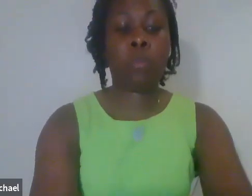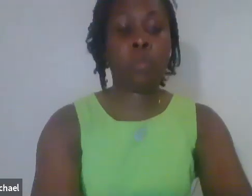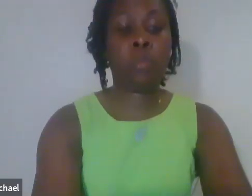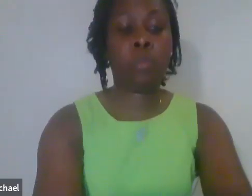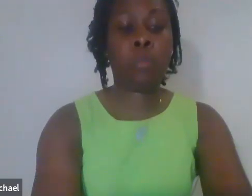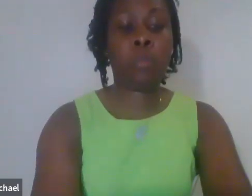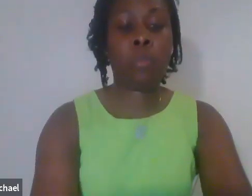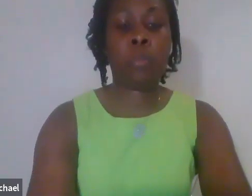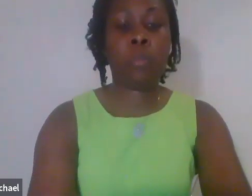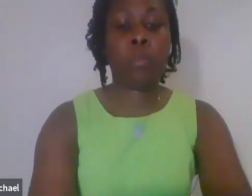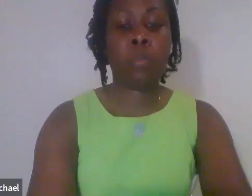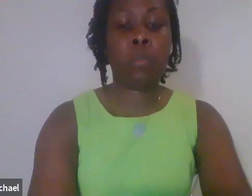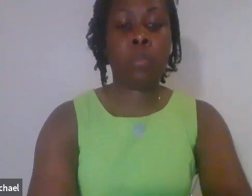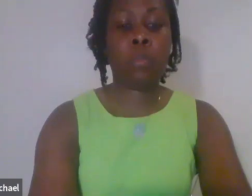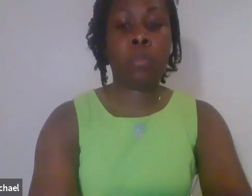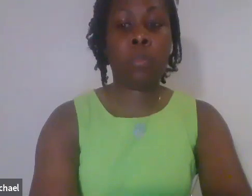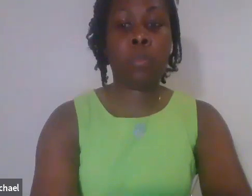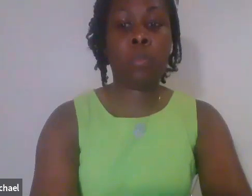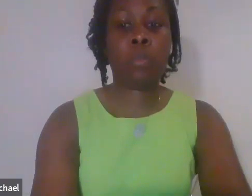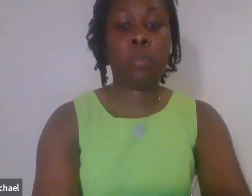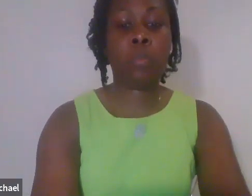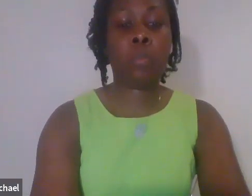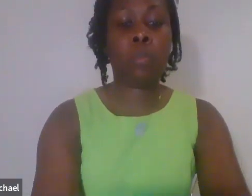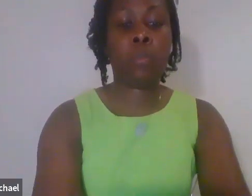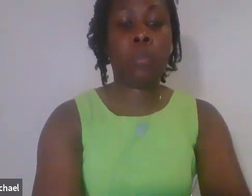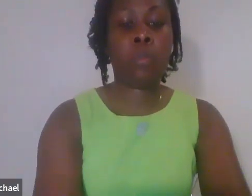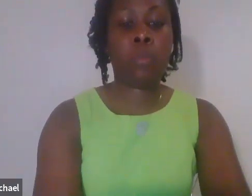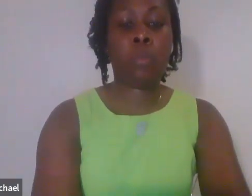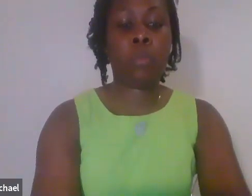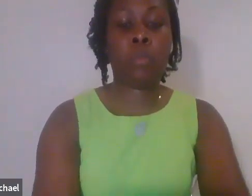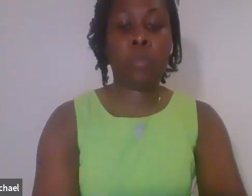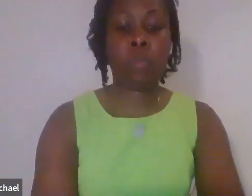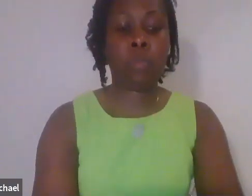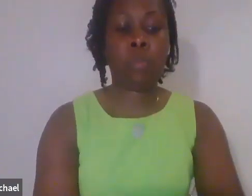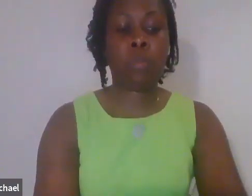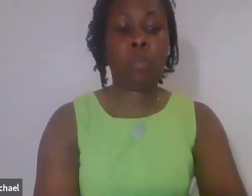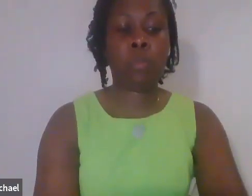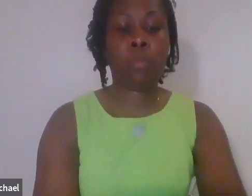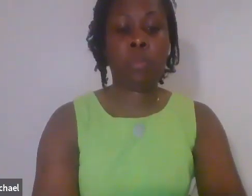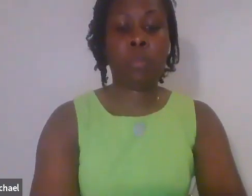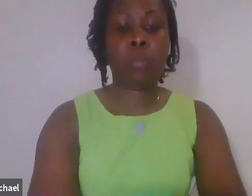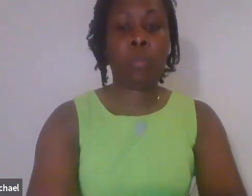She has put her email there. No question. Joseph, please check if you have a question or a hand